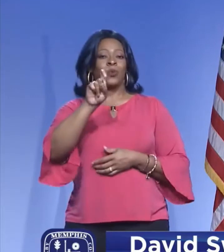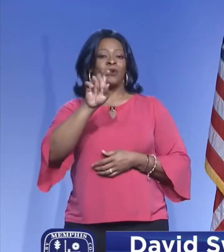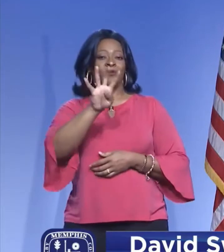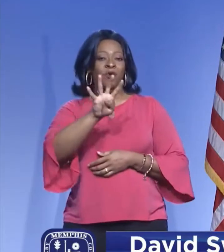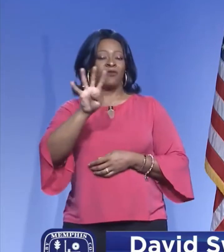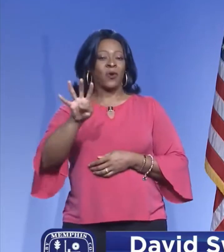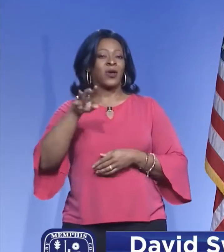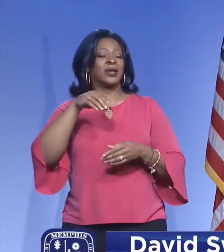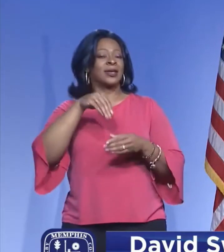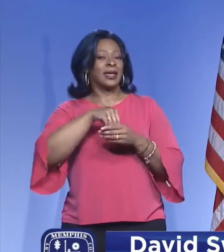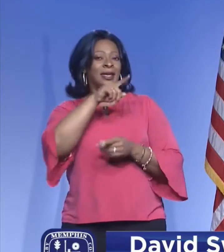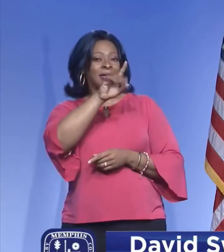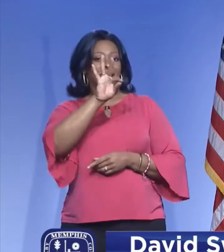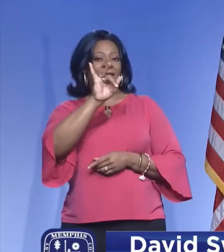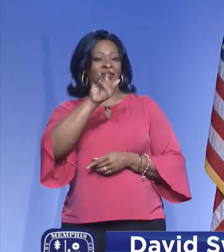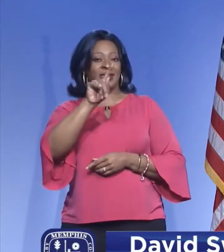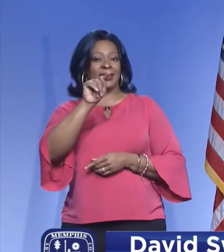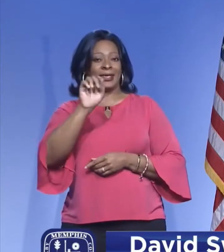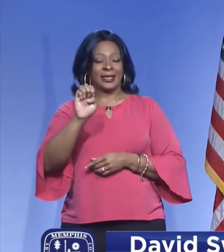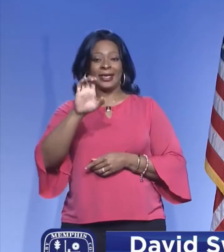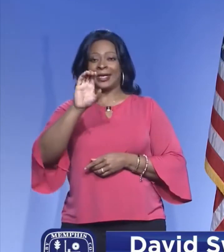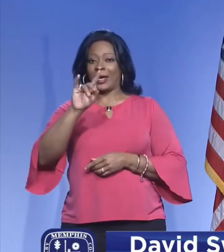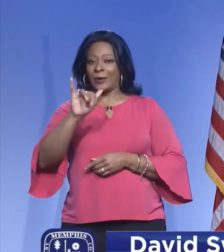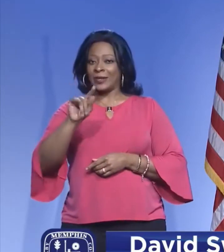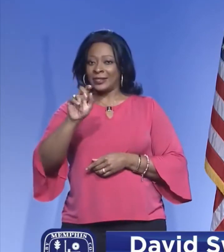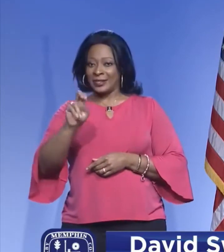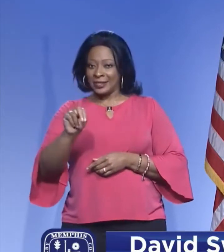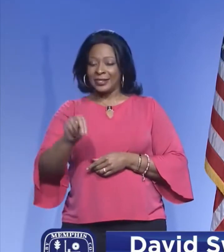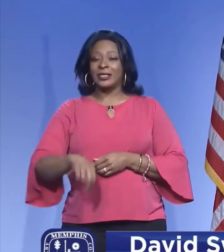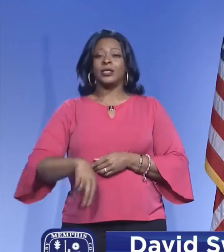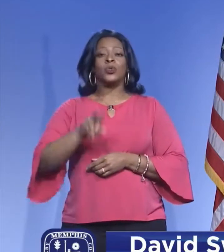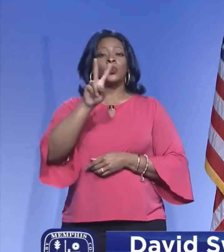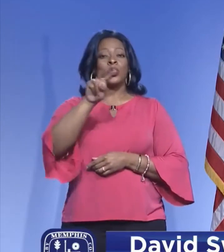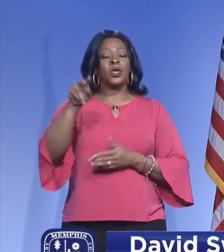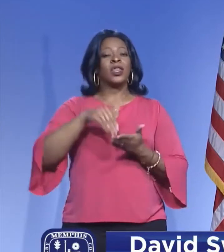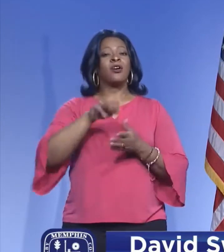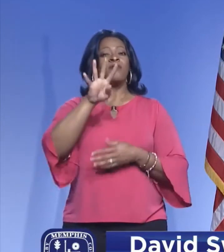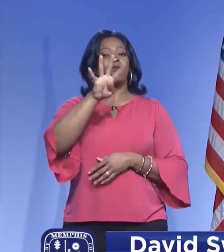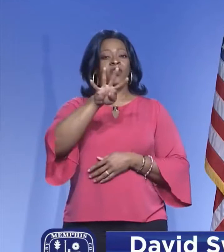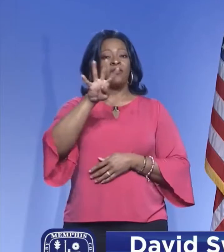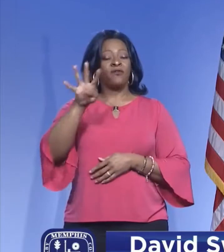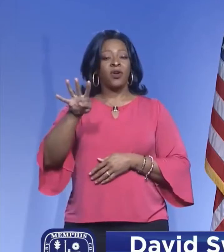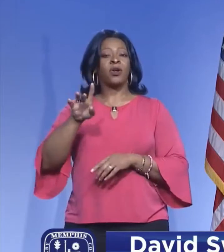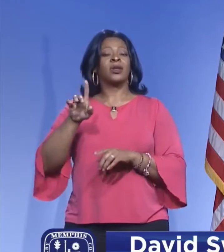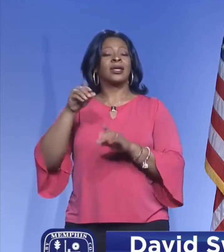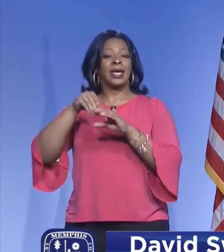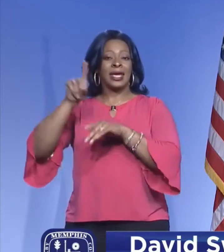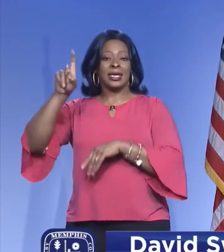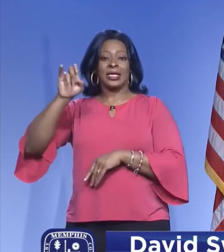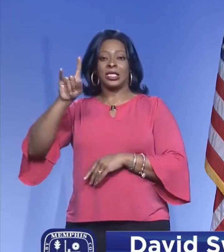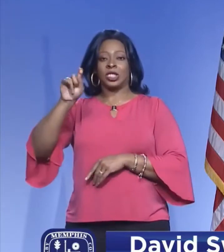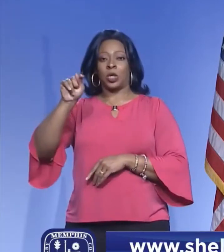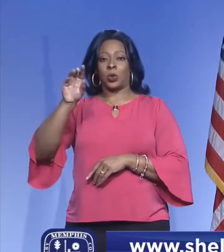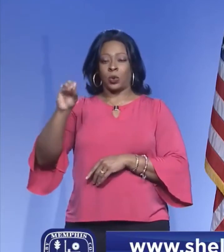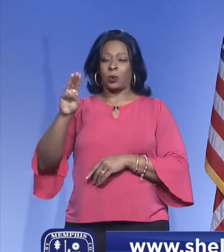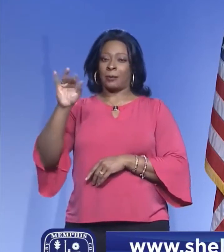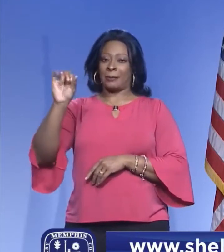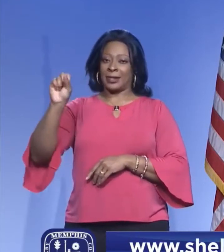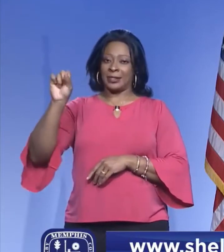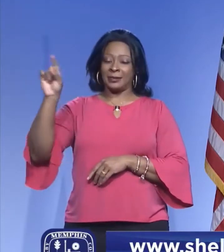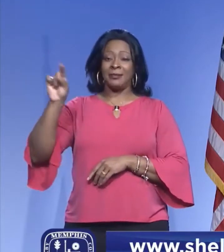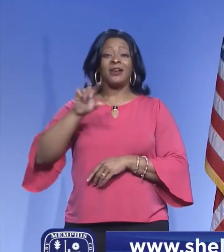5,144 in Fayette County, Tennessee, 22,044 cases diagnosed in DeSoto County, Mississippi,